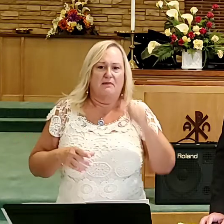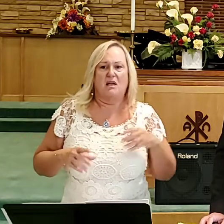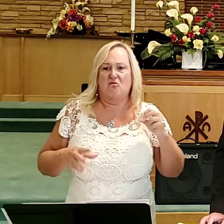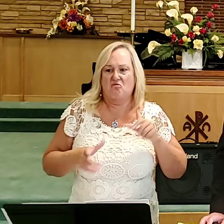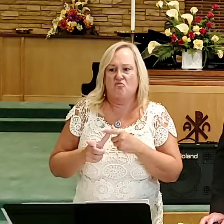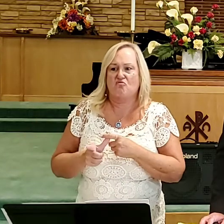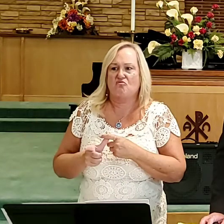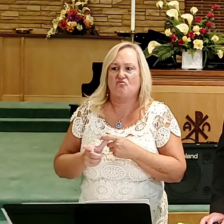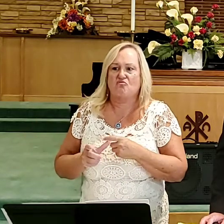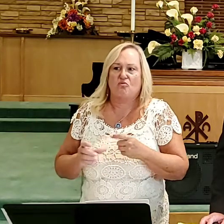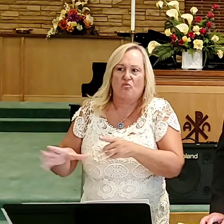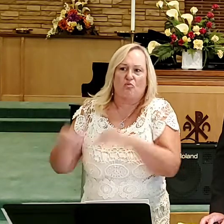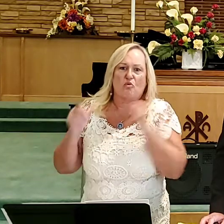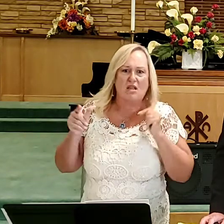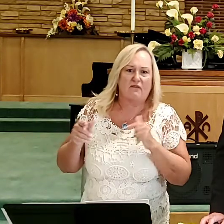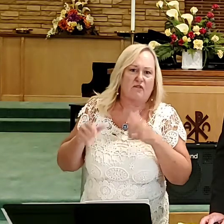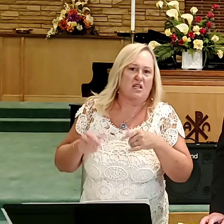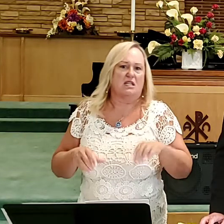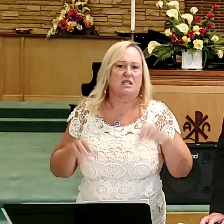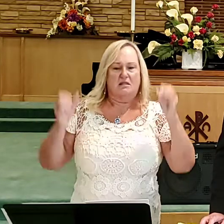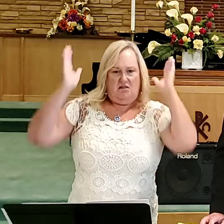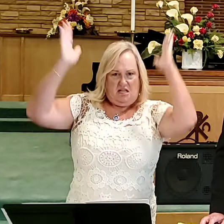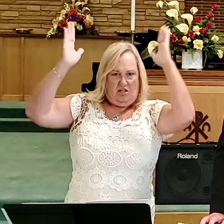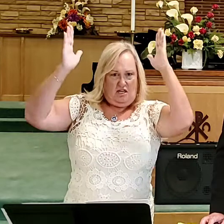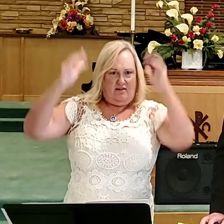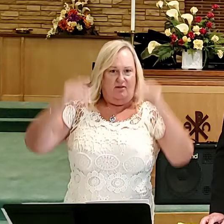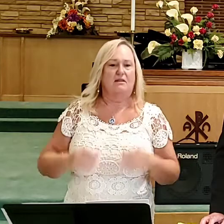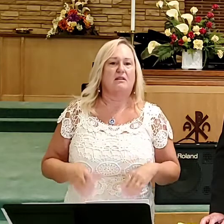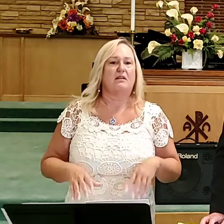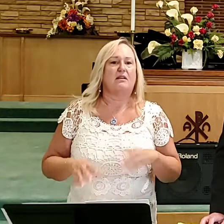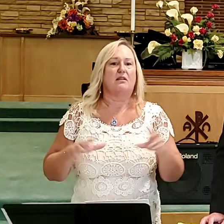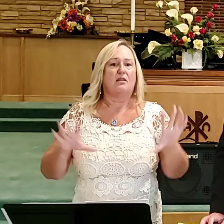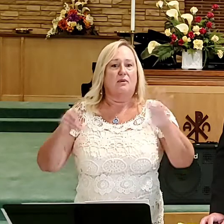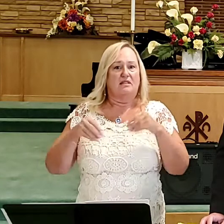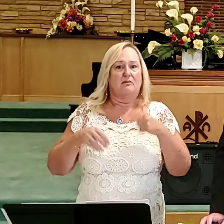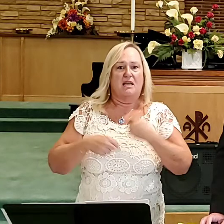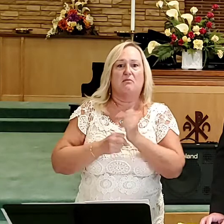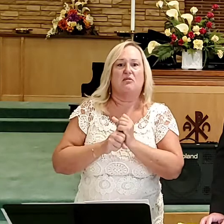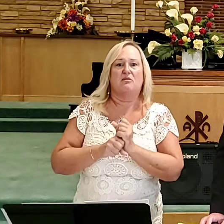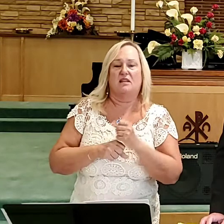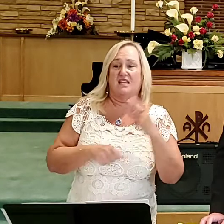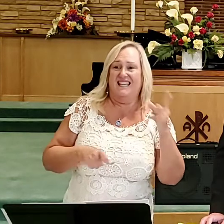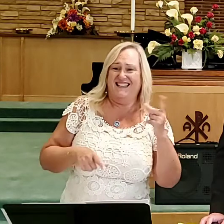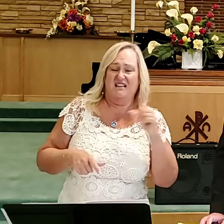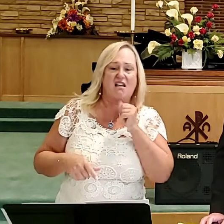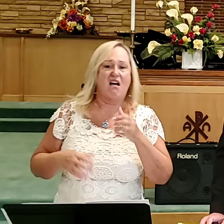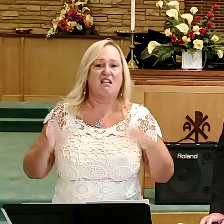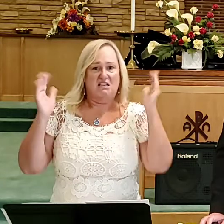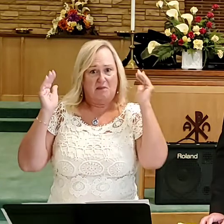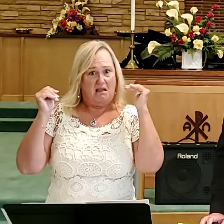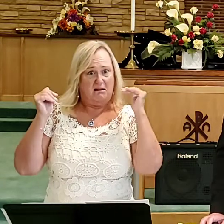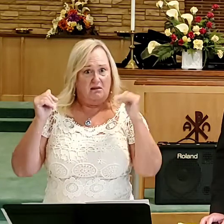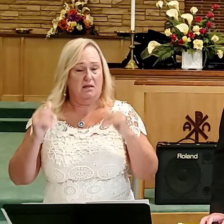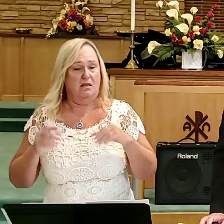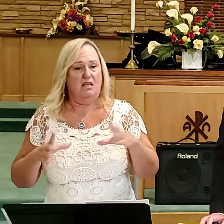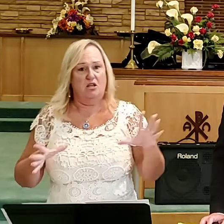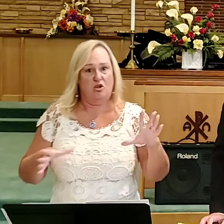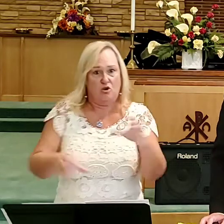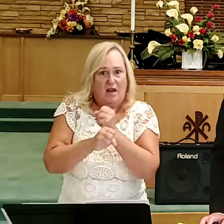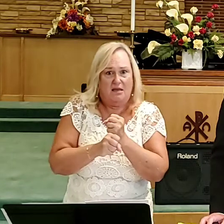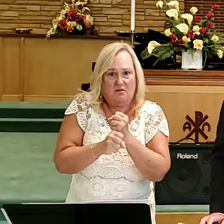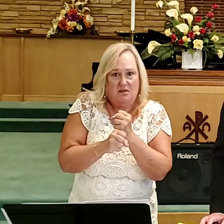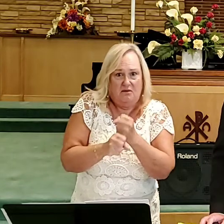touchdown. But the receiver made a move the cornerback didn't expect. And so he